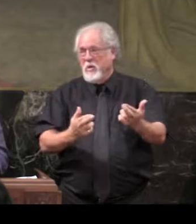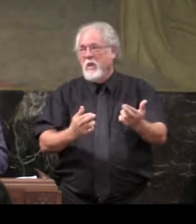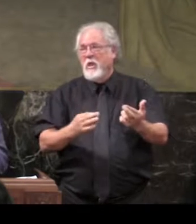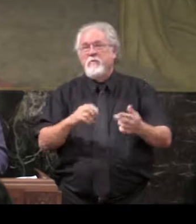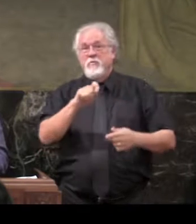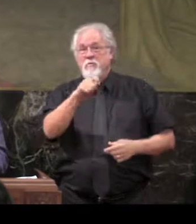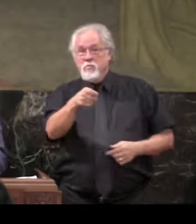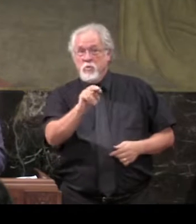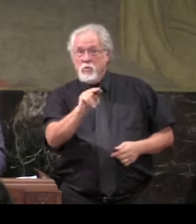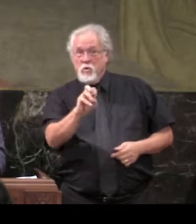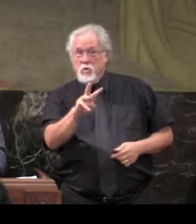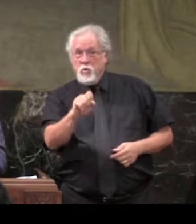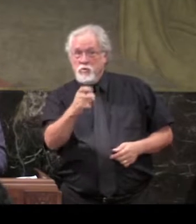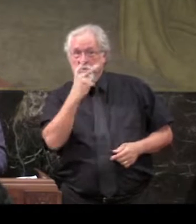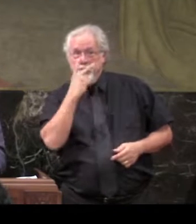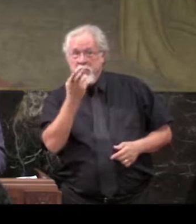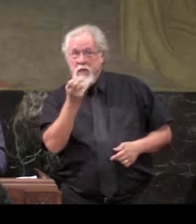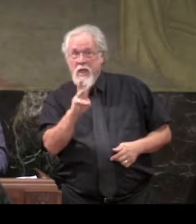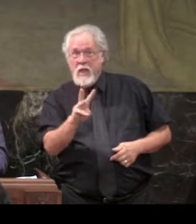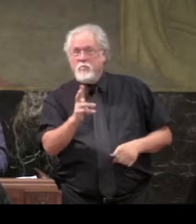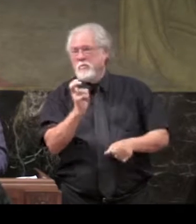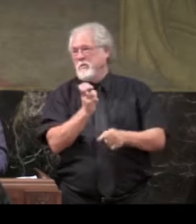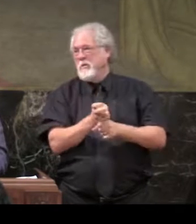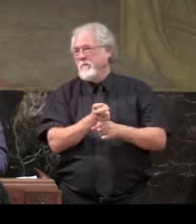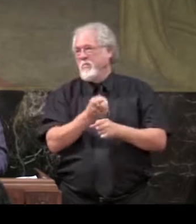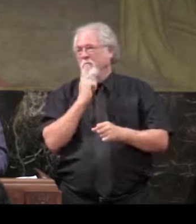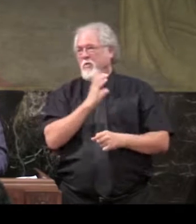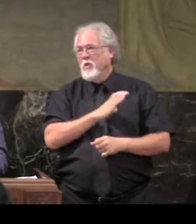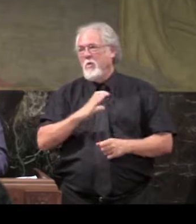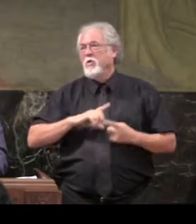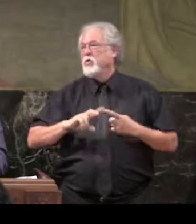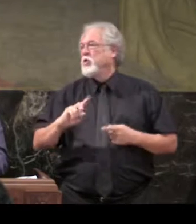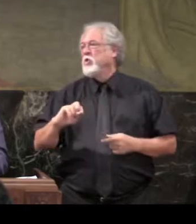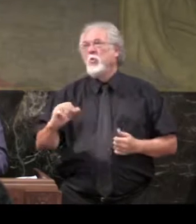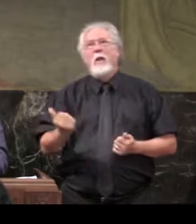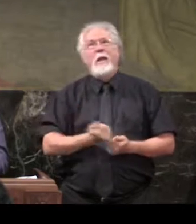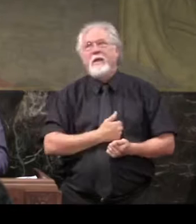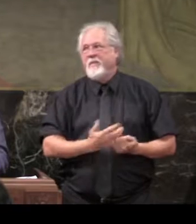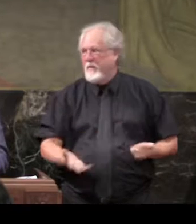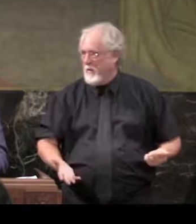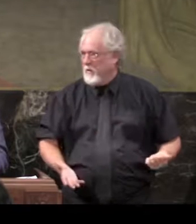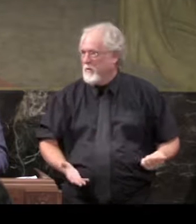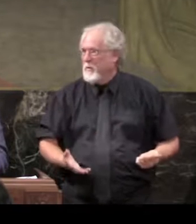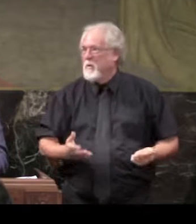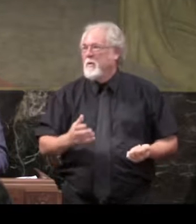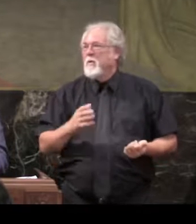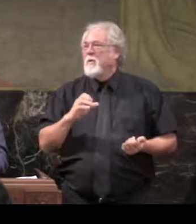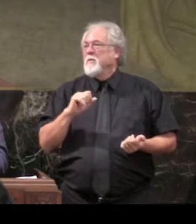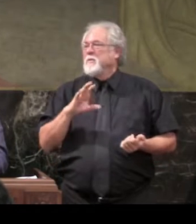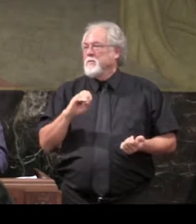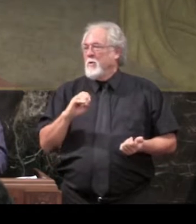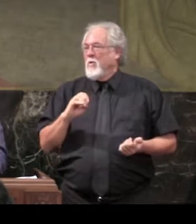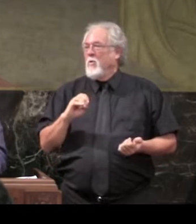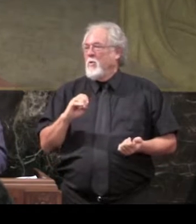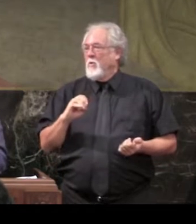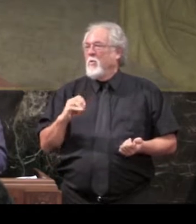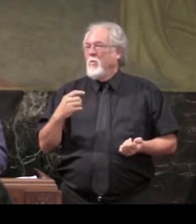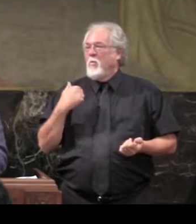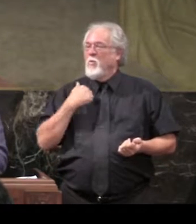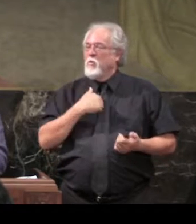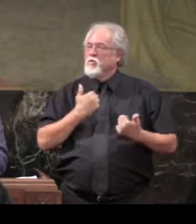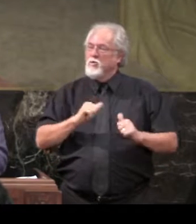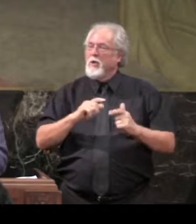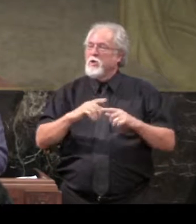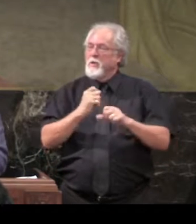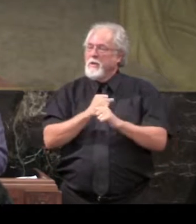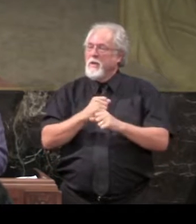turn on the news, you see how difficult it is for Congress to do anything these days. And we are trying to get